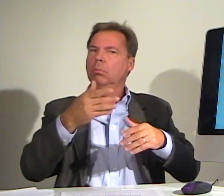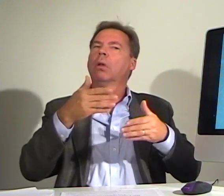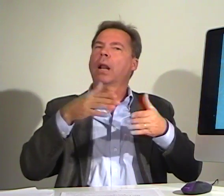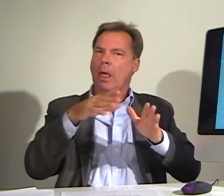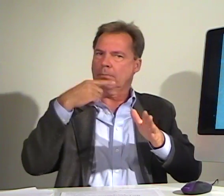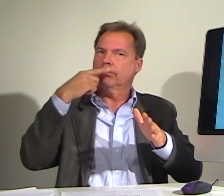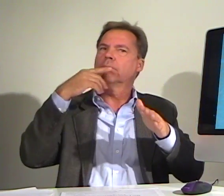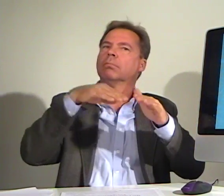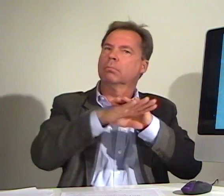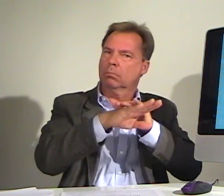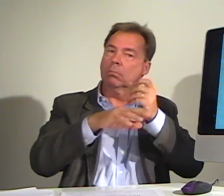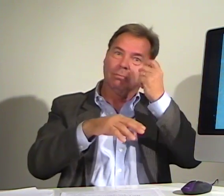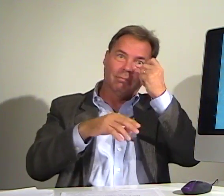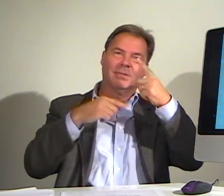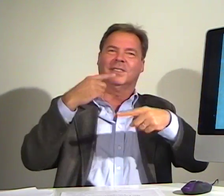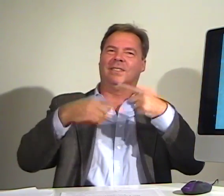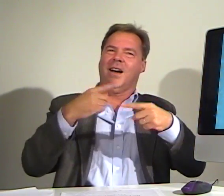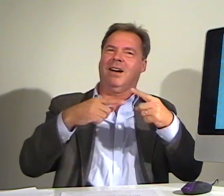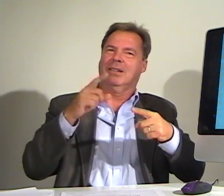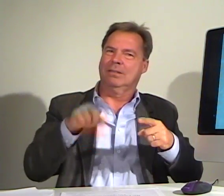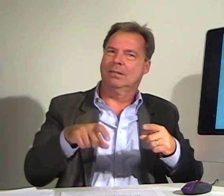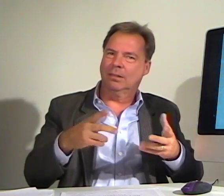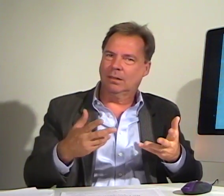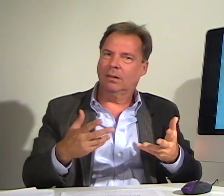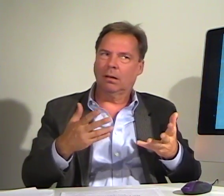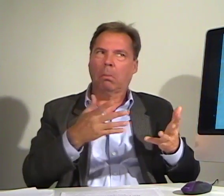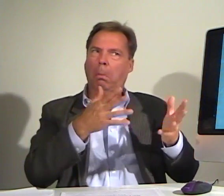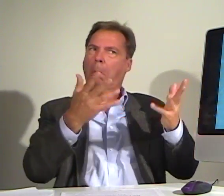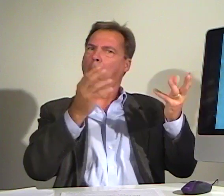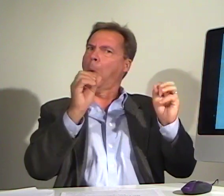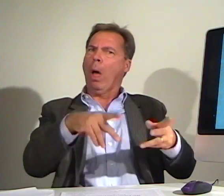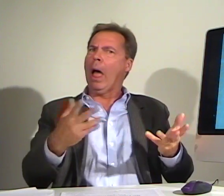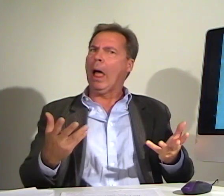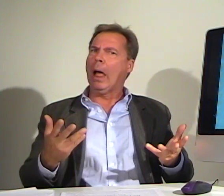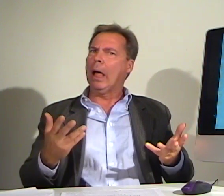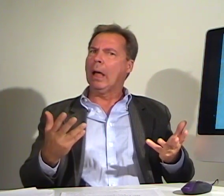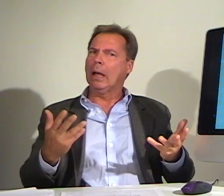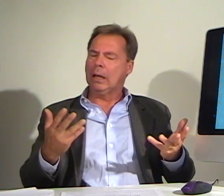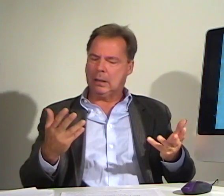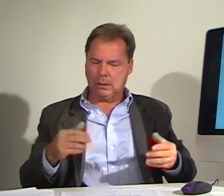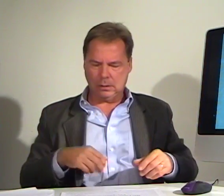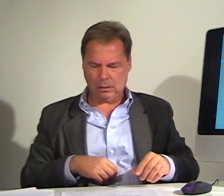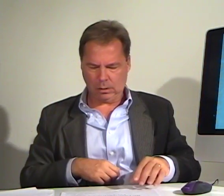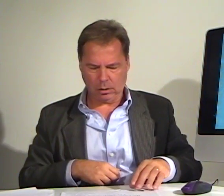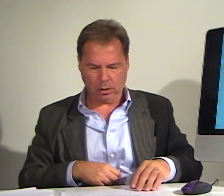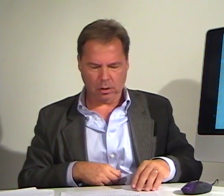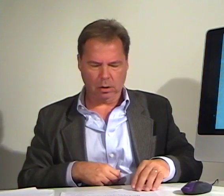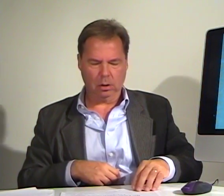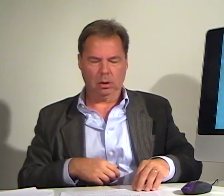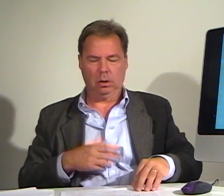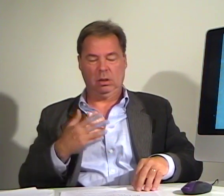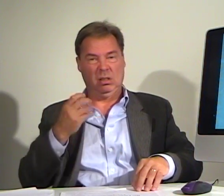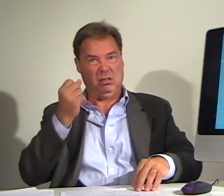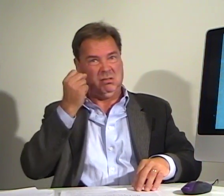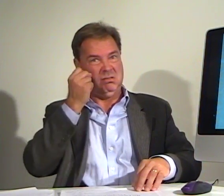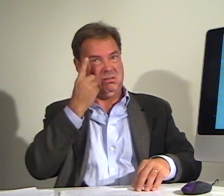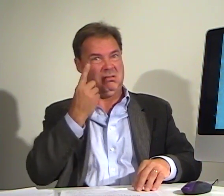deaf students all across the nation that also let hearing students in. Of course, with those hearing students, they must use sign language.